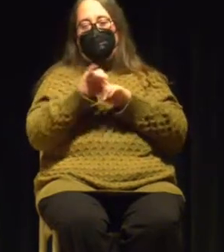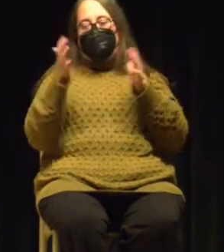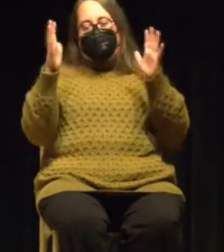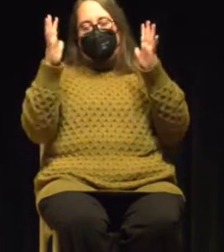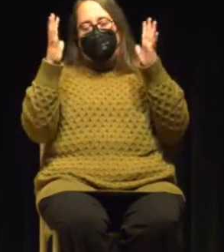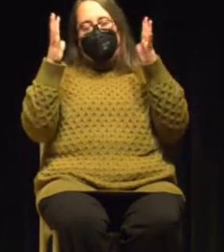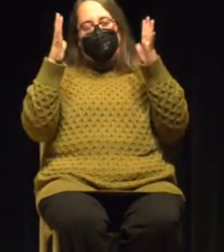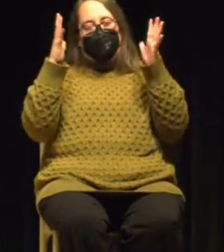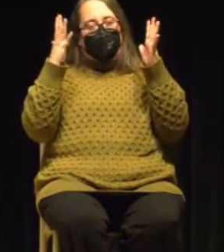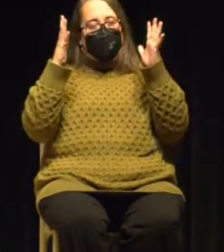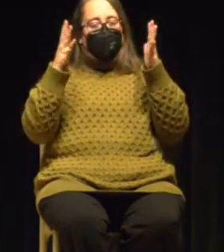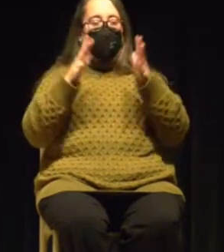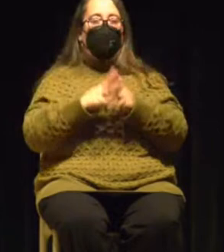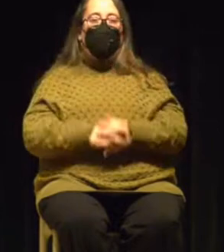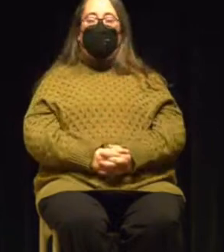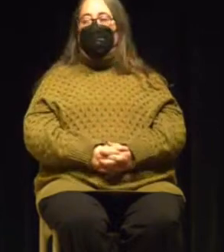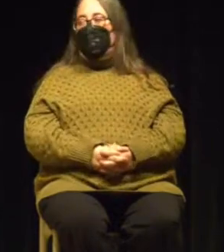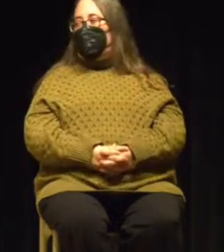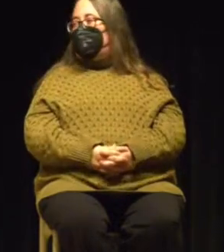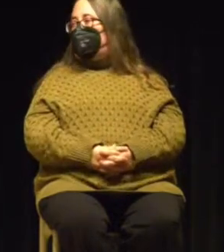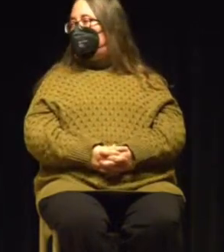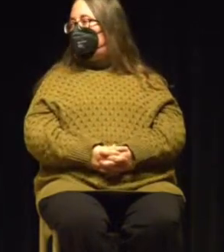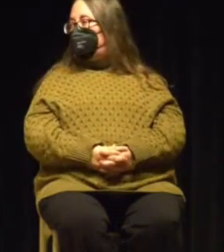Thank you. Thank you.